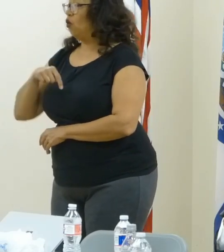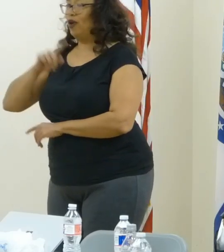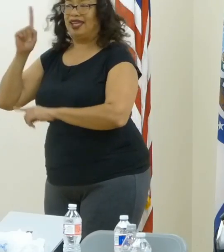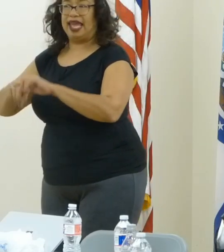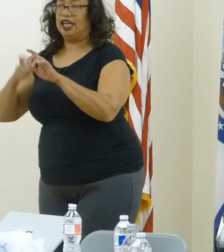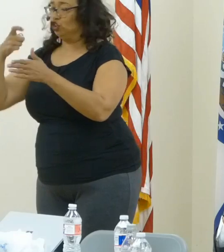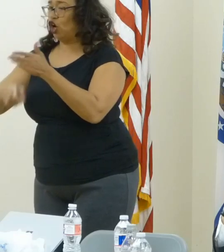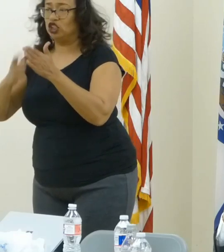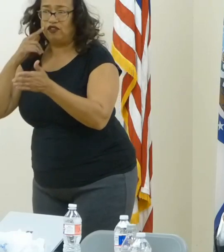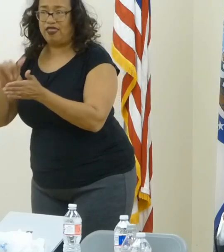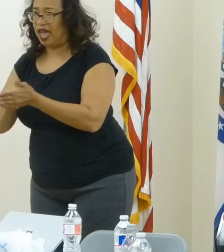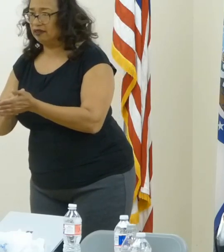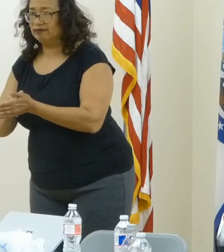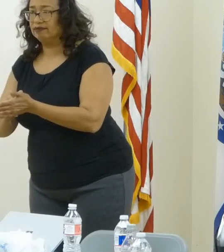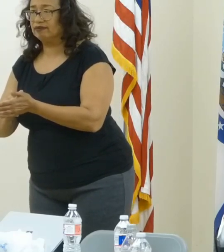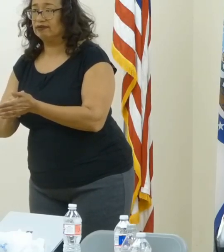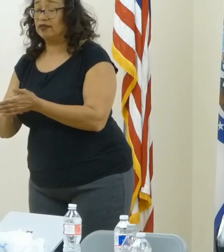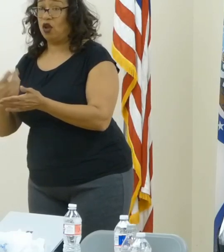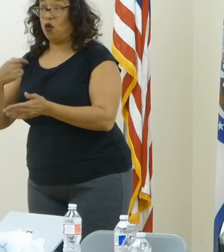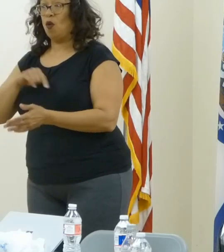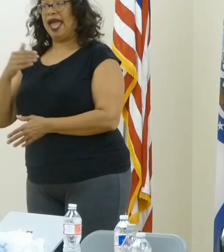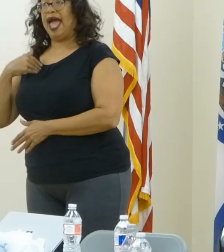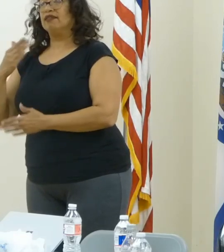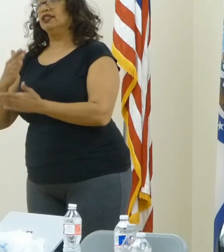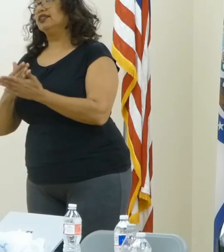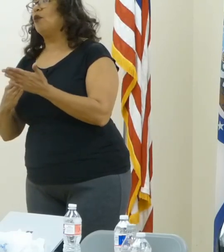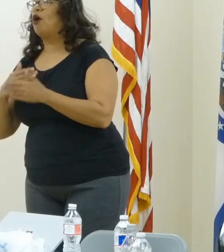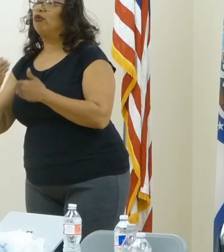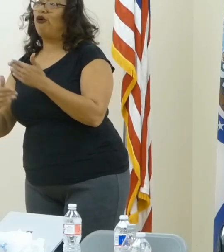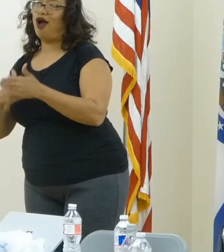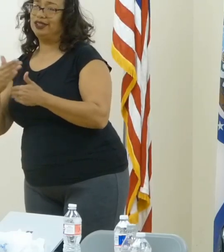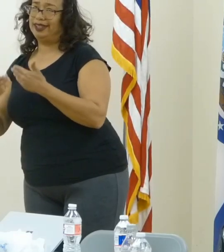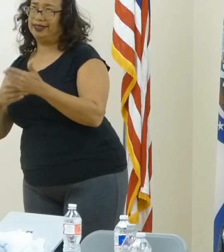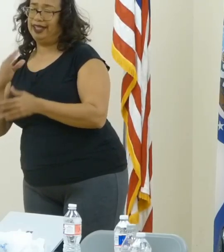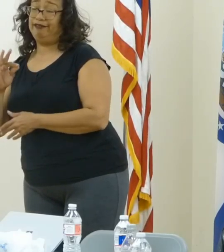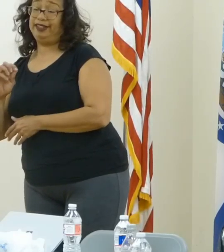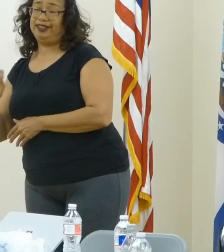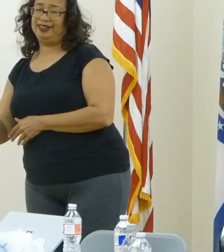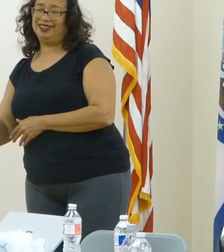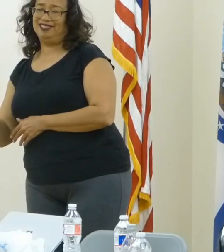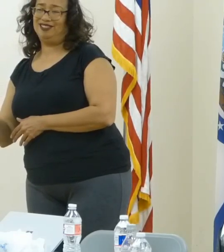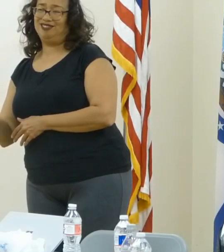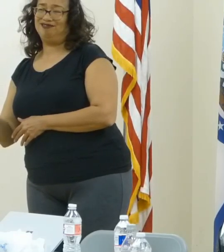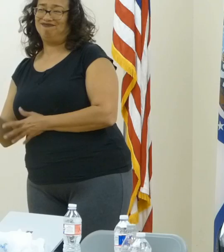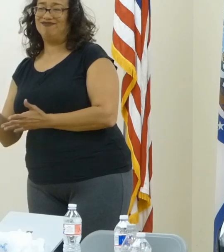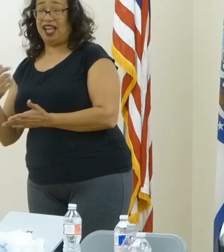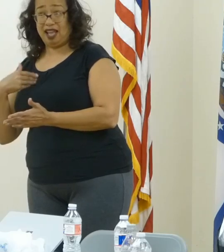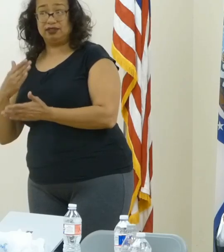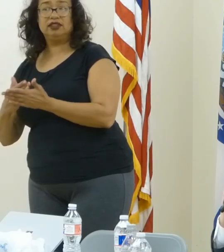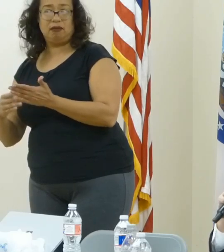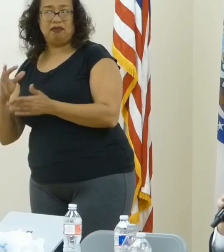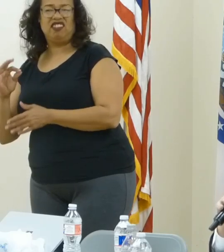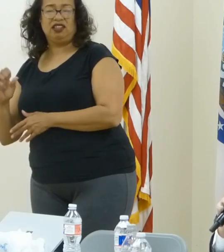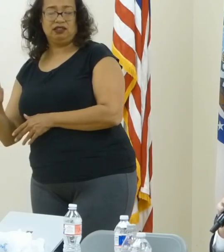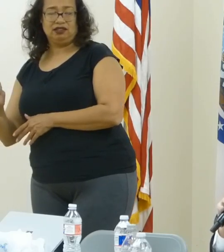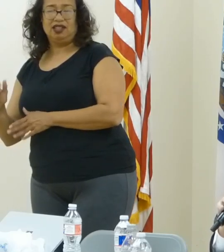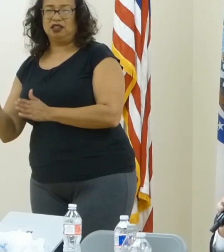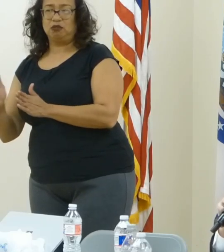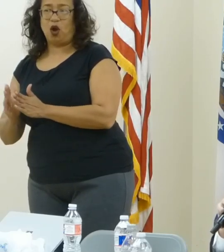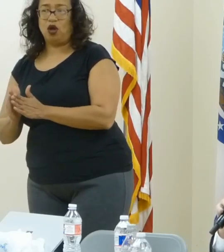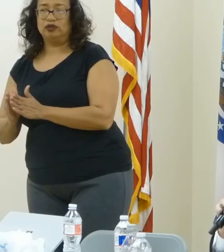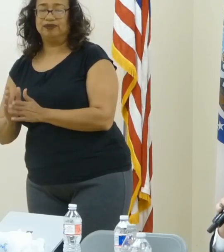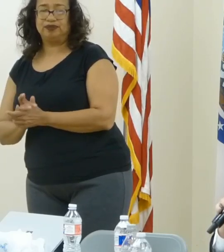for that. There will be some processing fees. That's how the local office gets paid. So if you want the Raytown License Office to stay in business, you'll